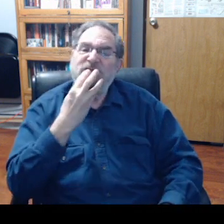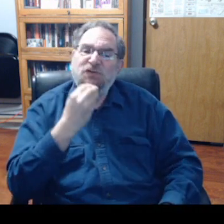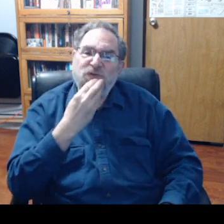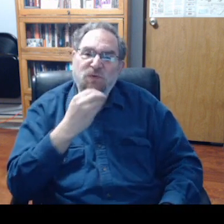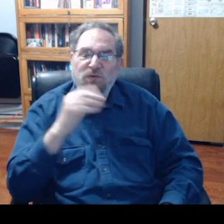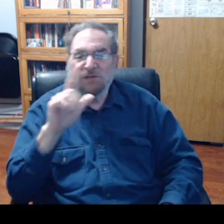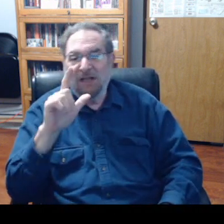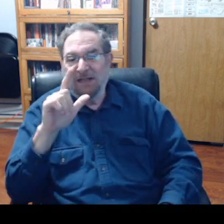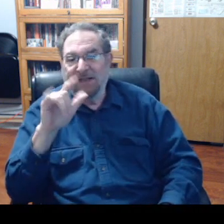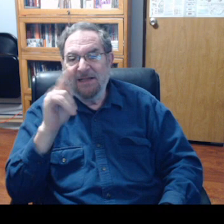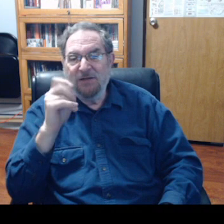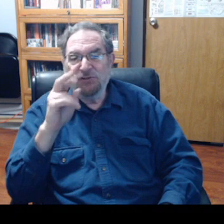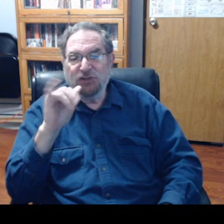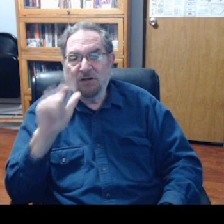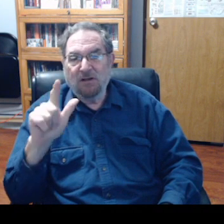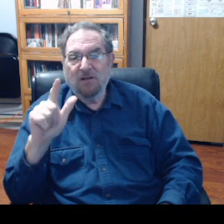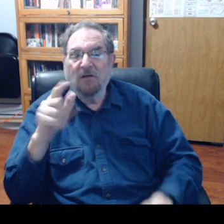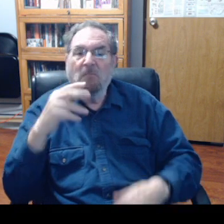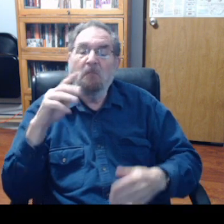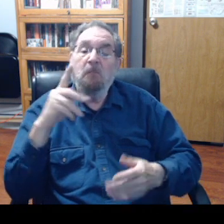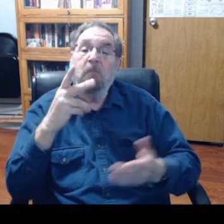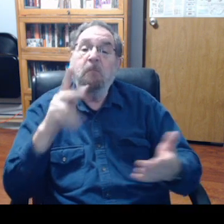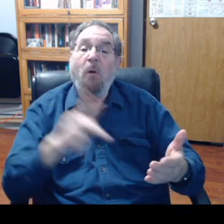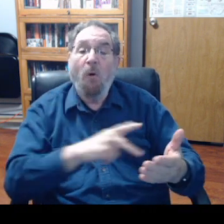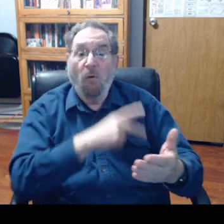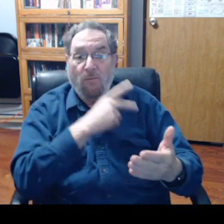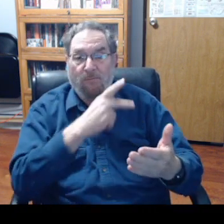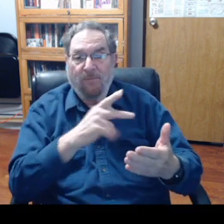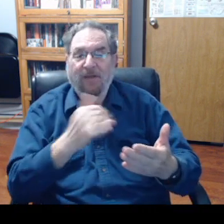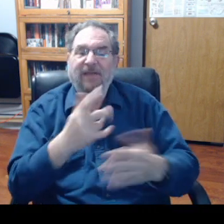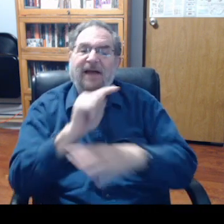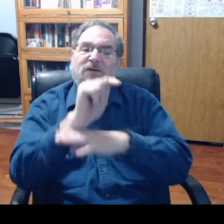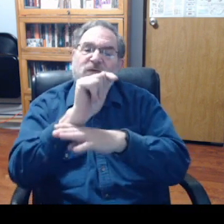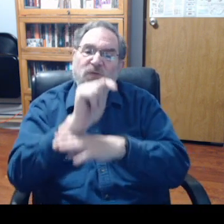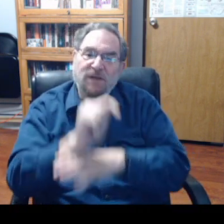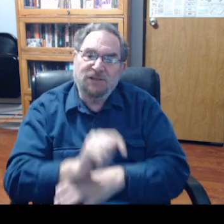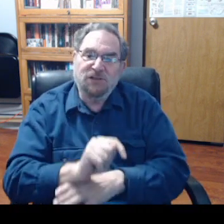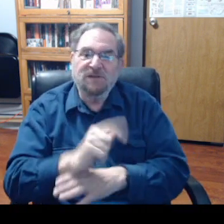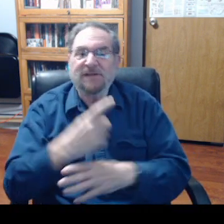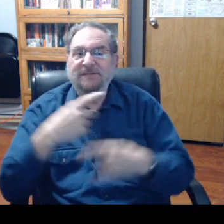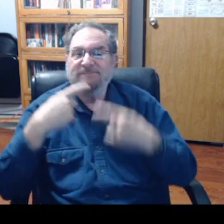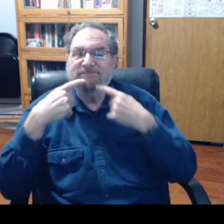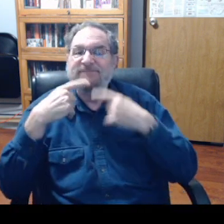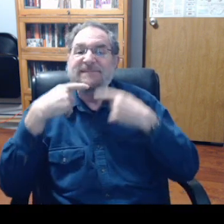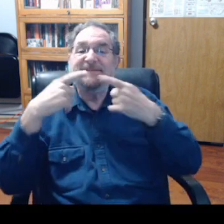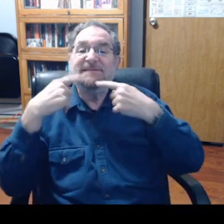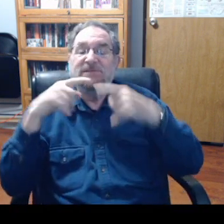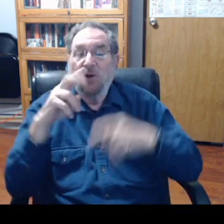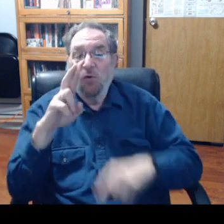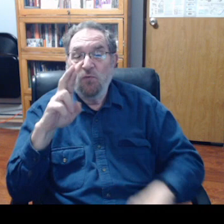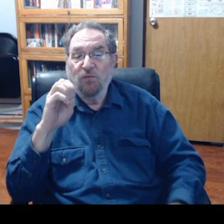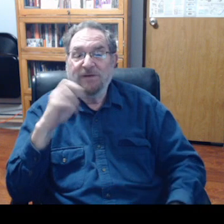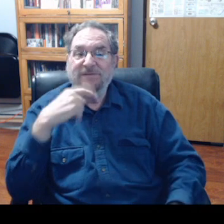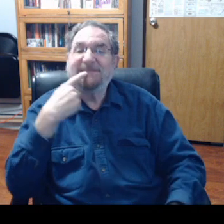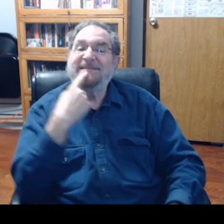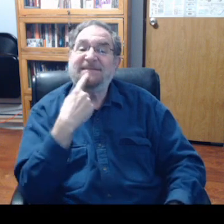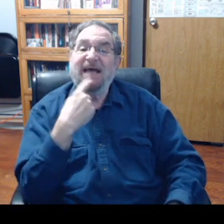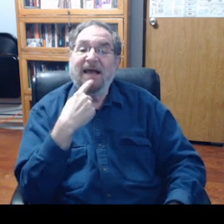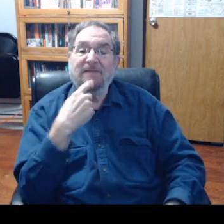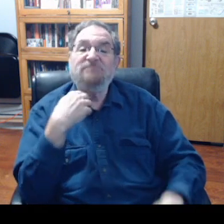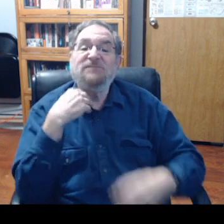is a Jewish liturgical poem that is traditionally